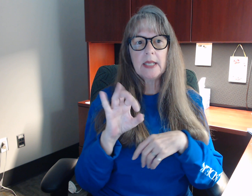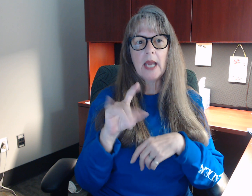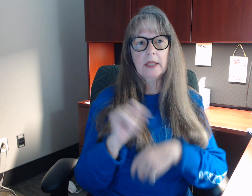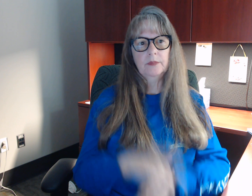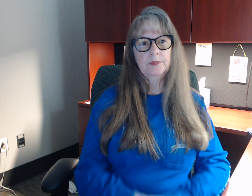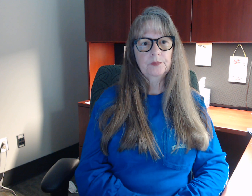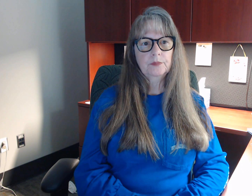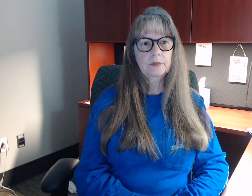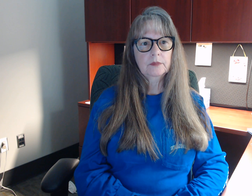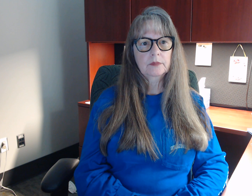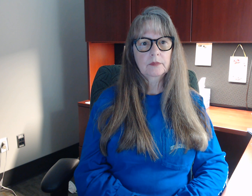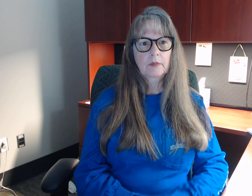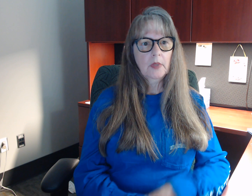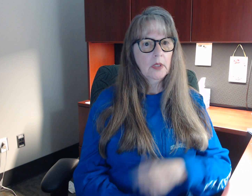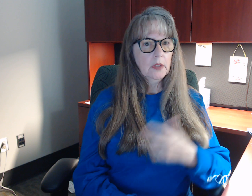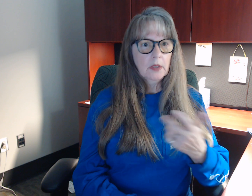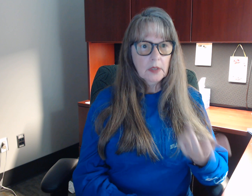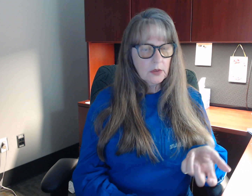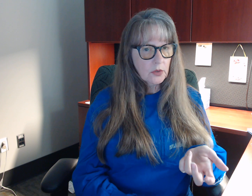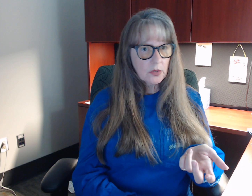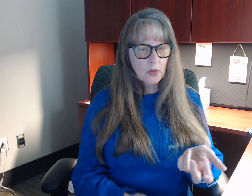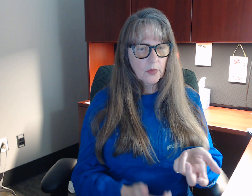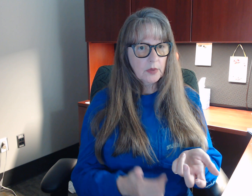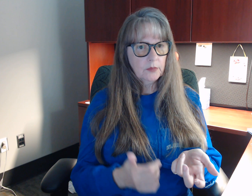diet. And she's going,